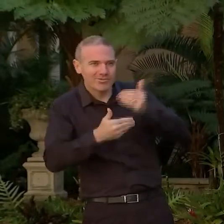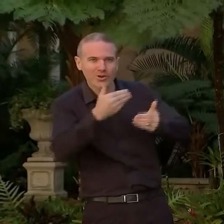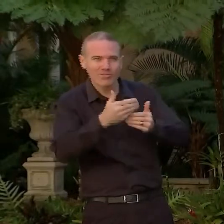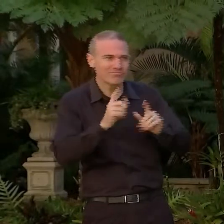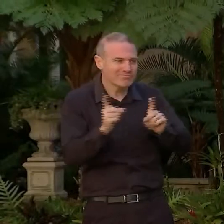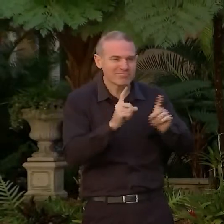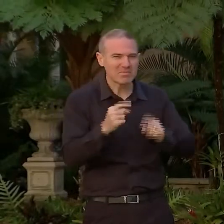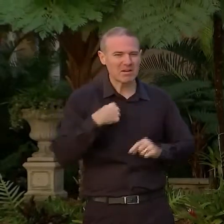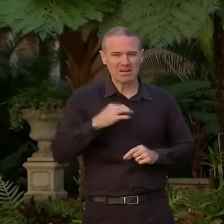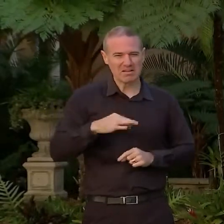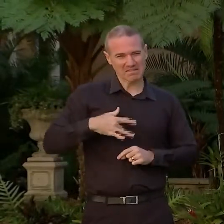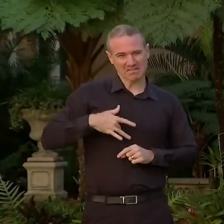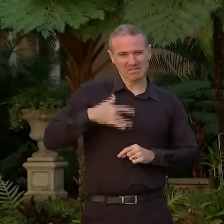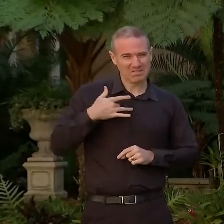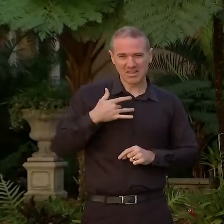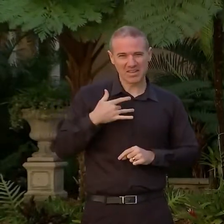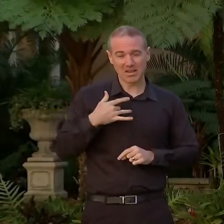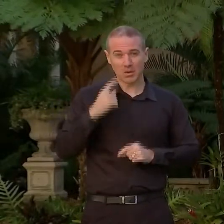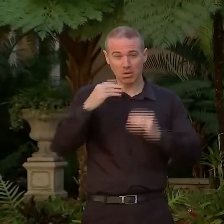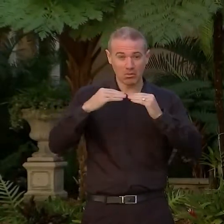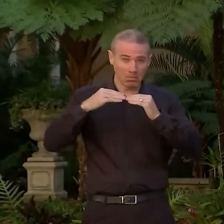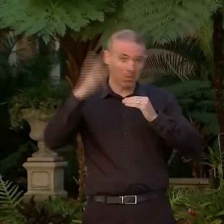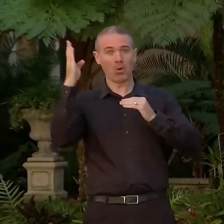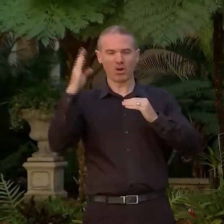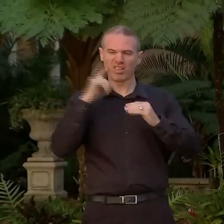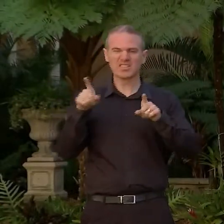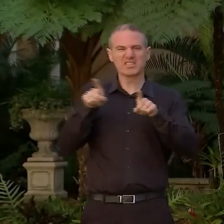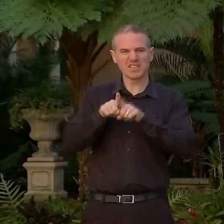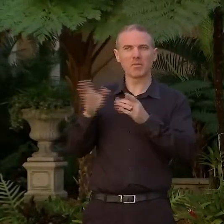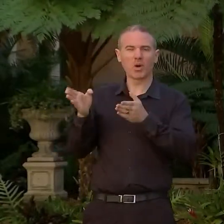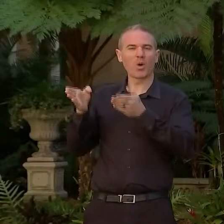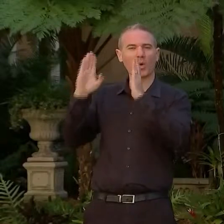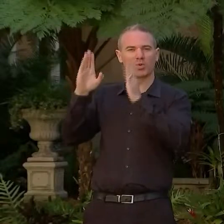an order of magnitude more than what it costs to do in hotel quarantine.